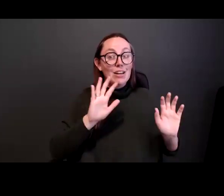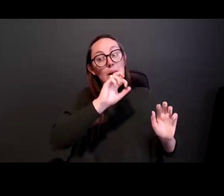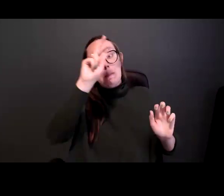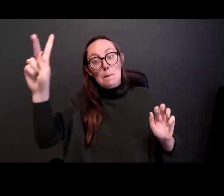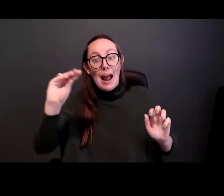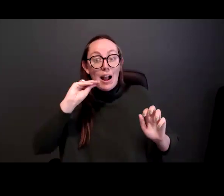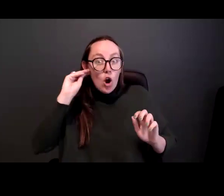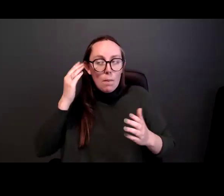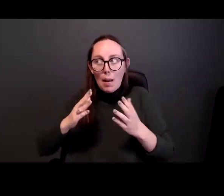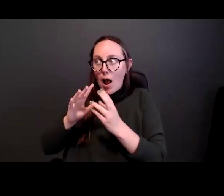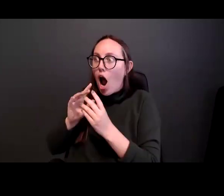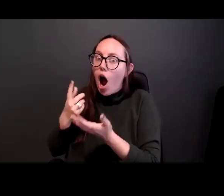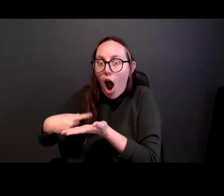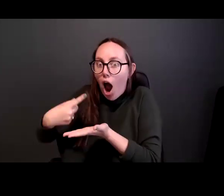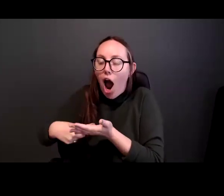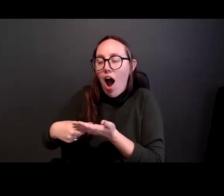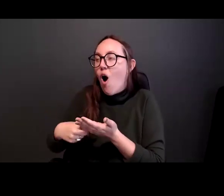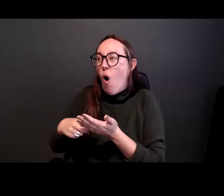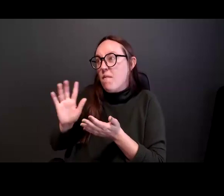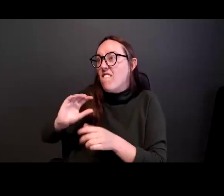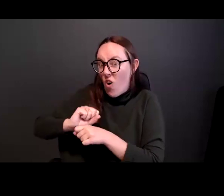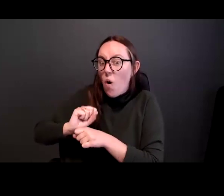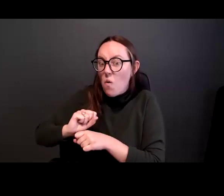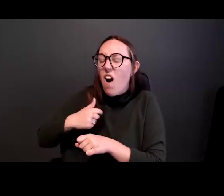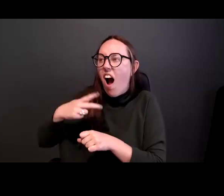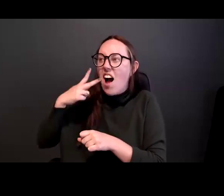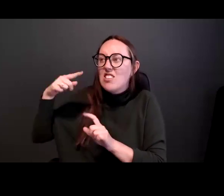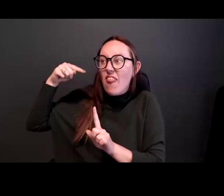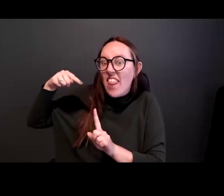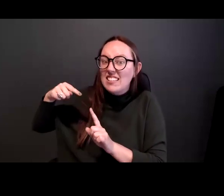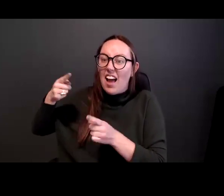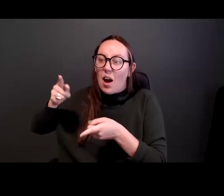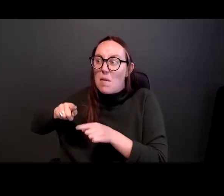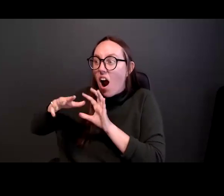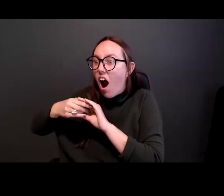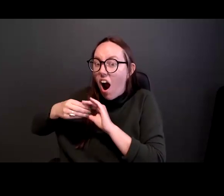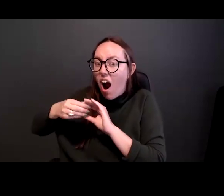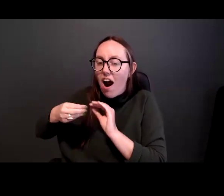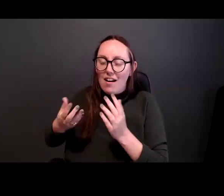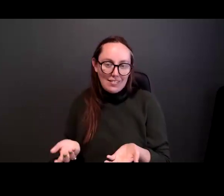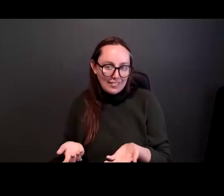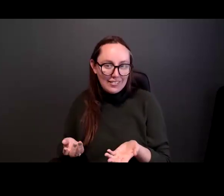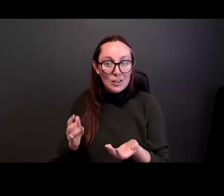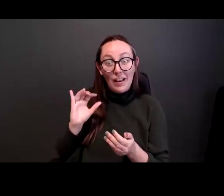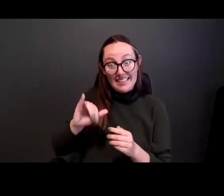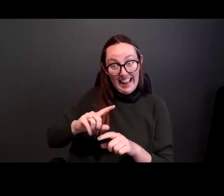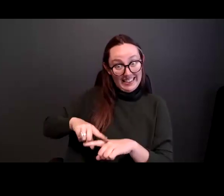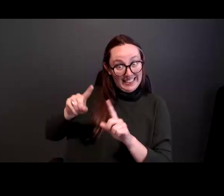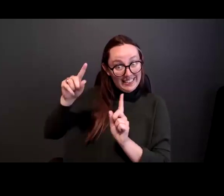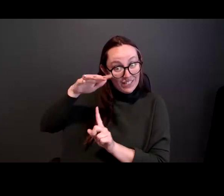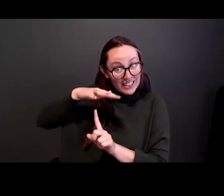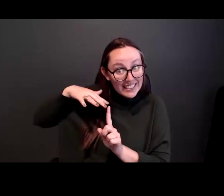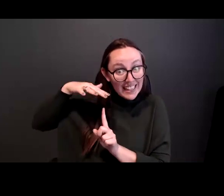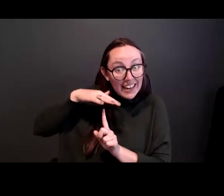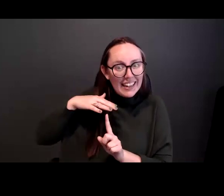does that mean? Are we now in a different setting? Would we move on? You know, a radio slash podcast piece